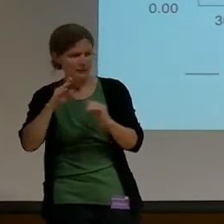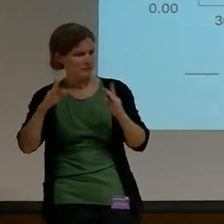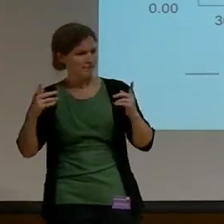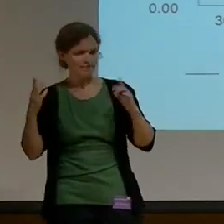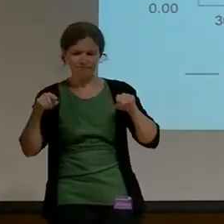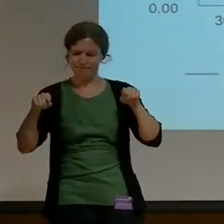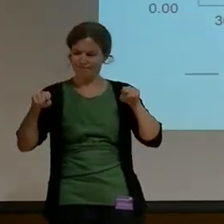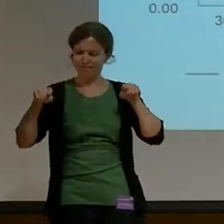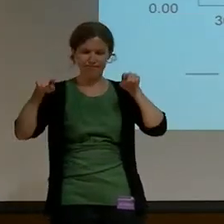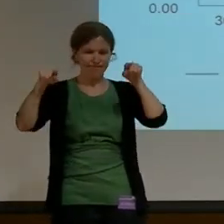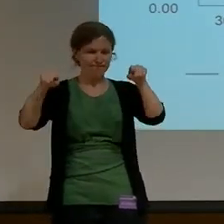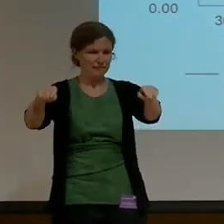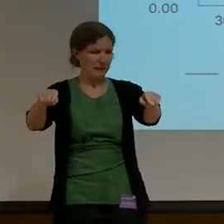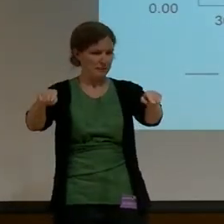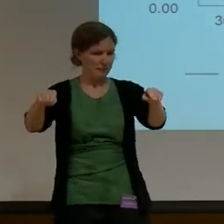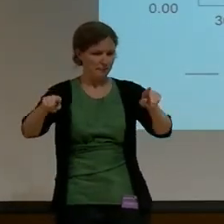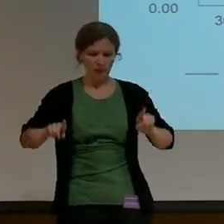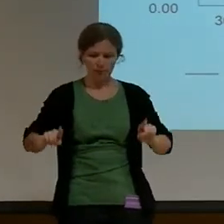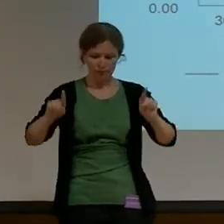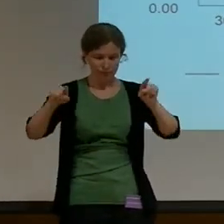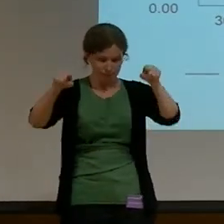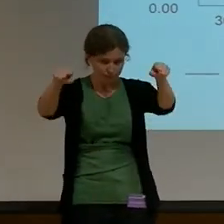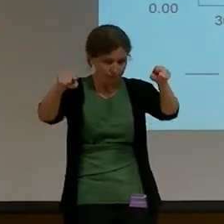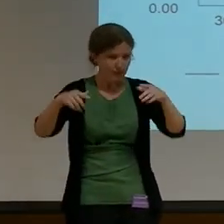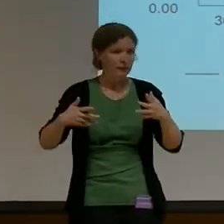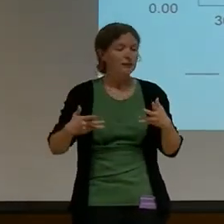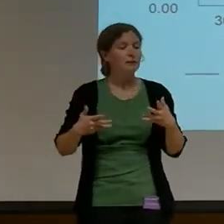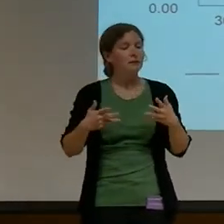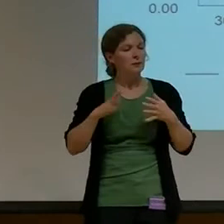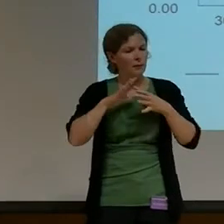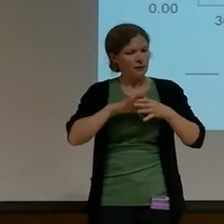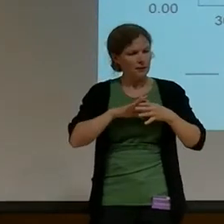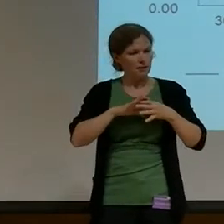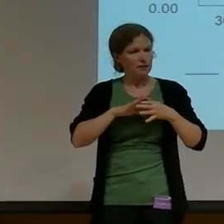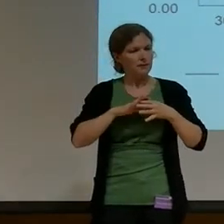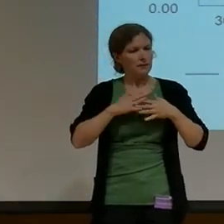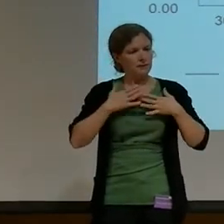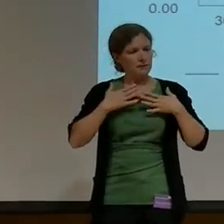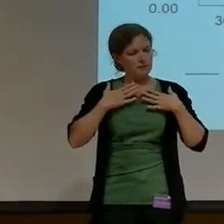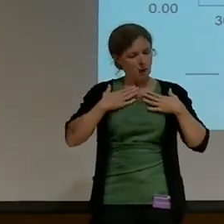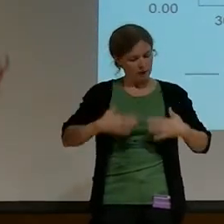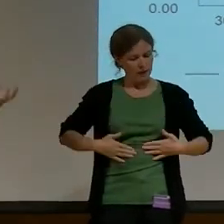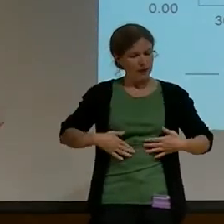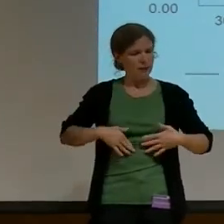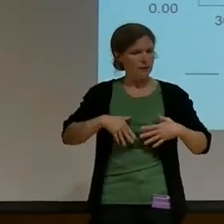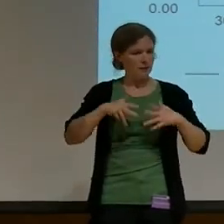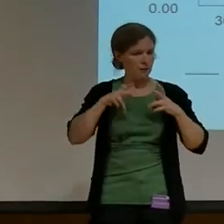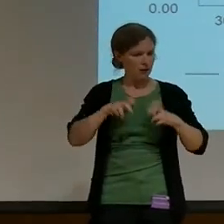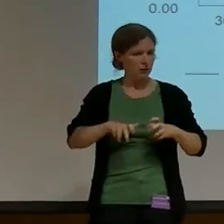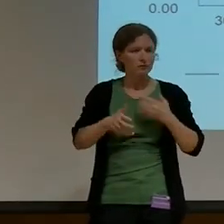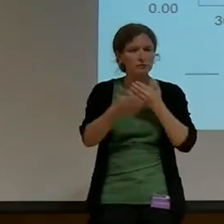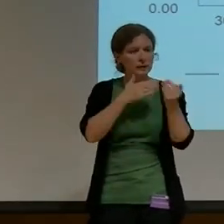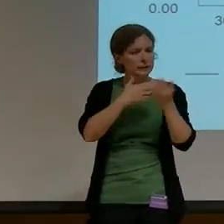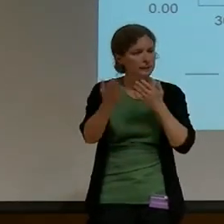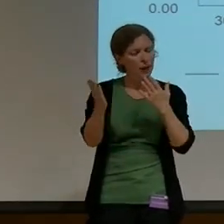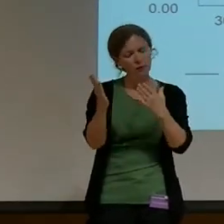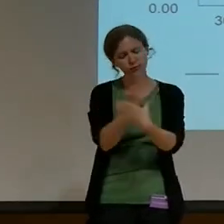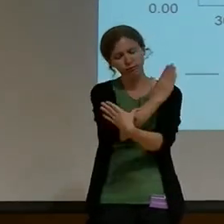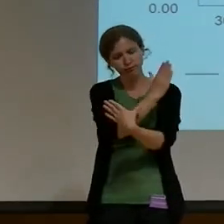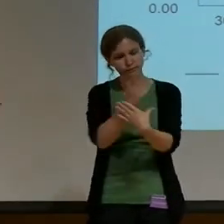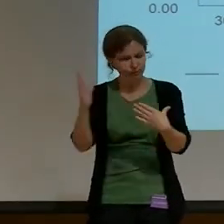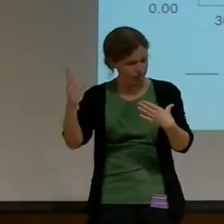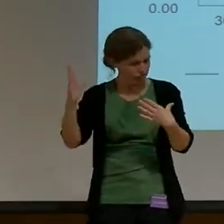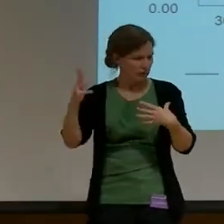This is all the same. And this fits into our physiological sexual arousal patterns of women of all sexual orientations in